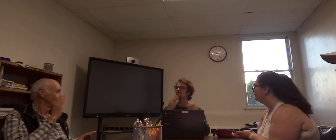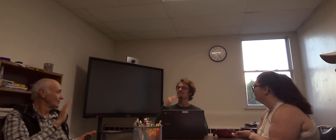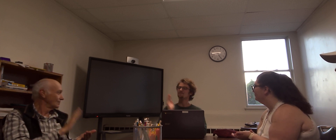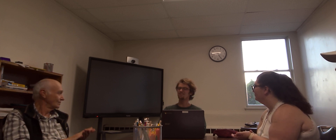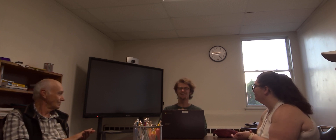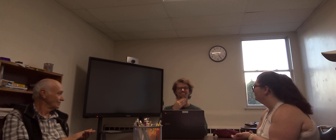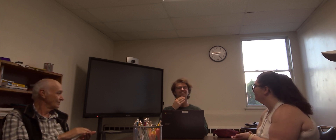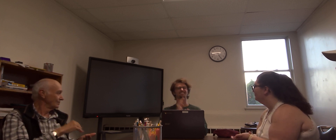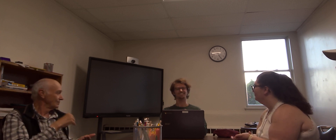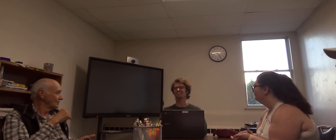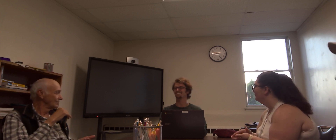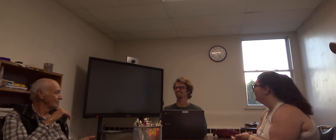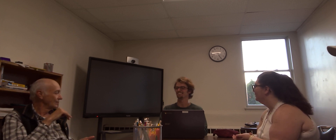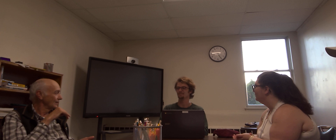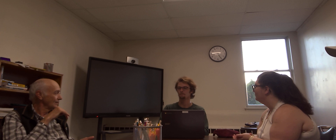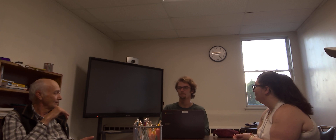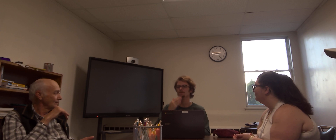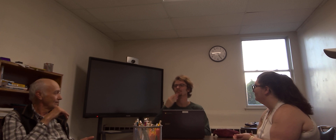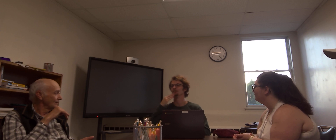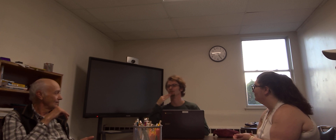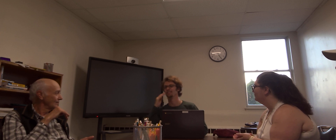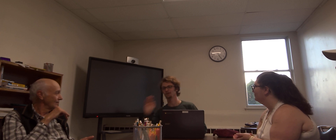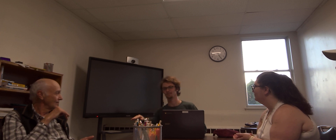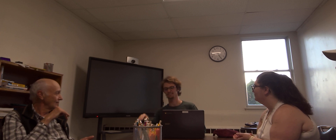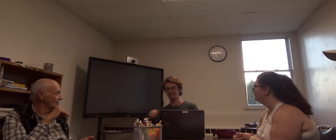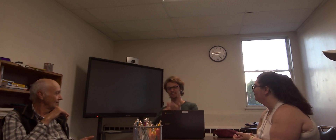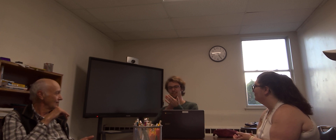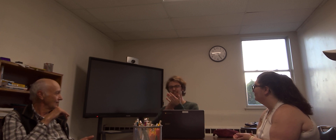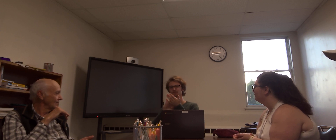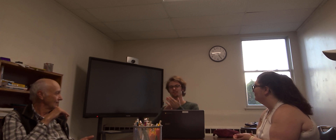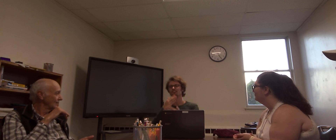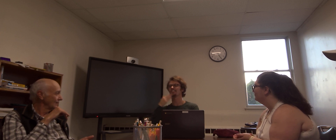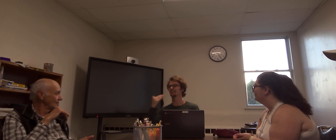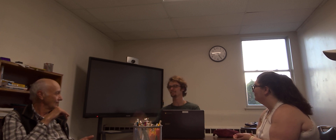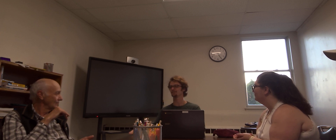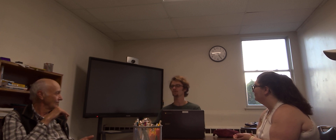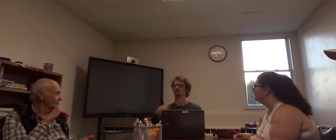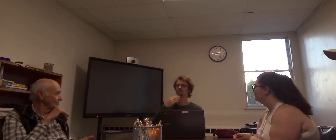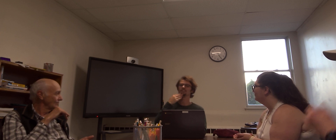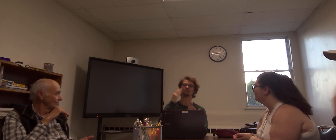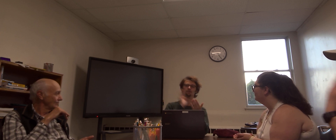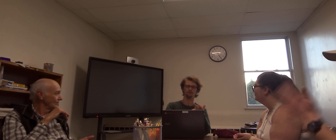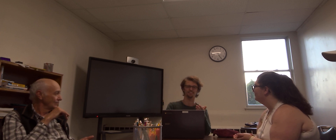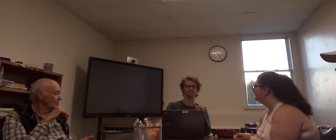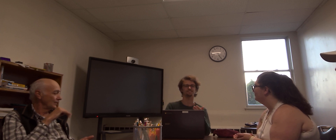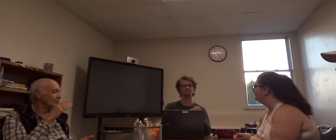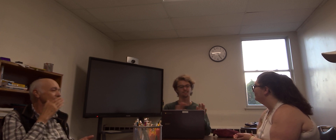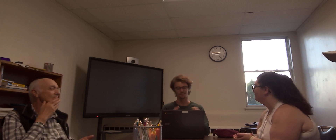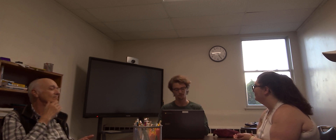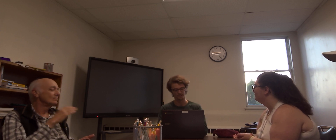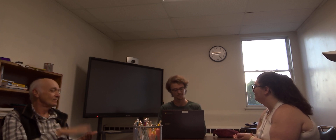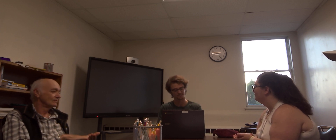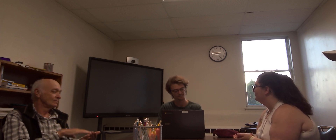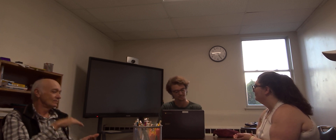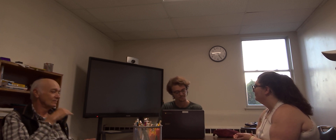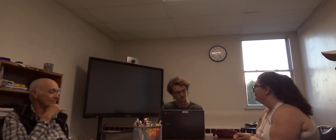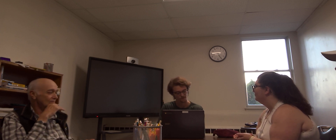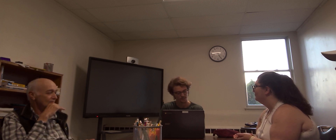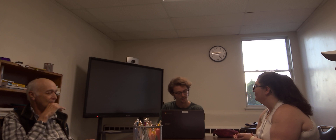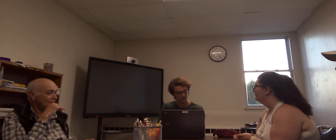It's bad. Excellent. We can do without the anchor hand, we call that, or we can do with it. Either way.